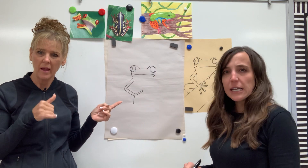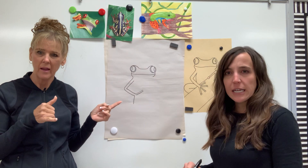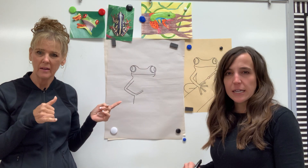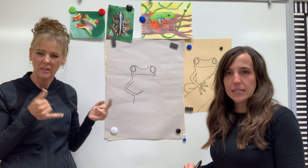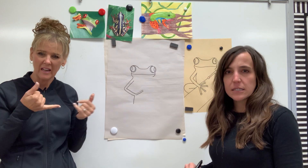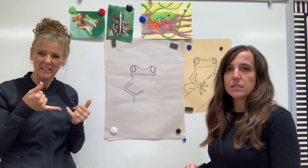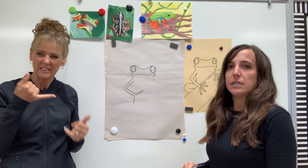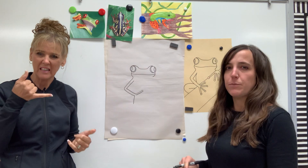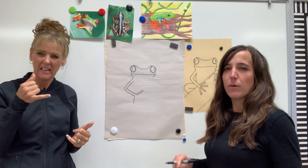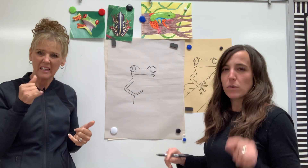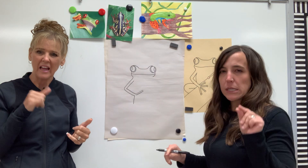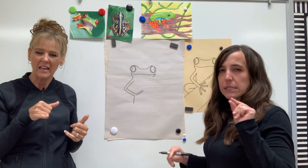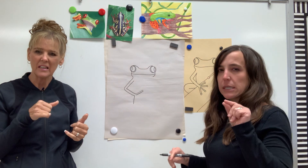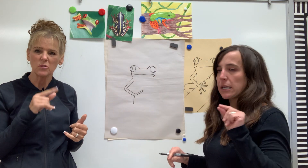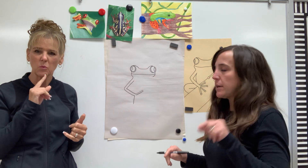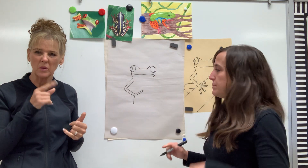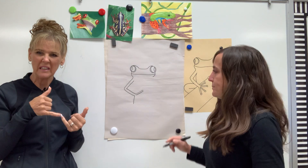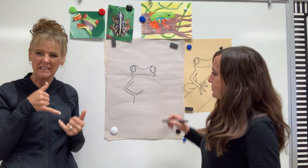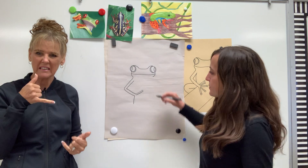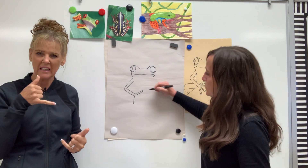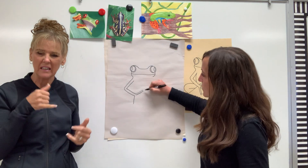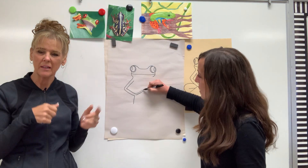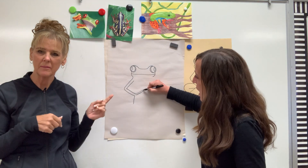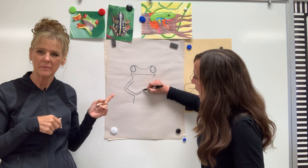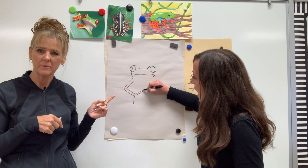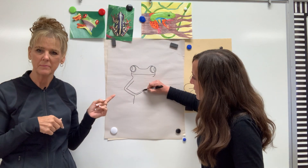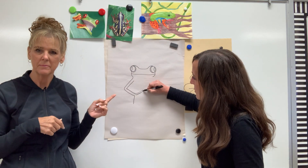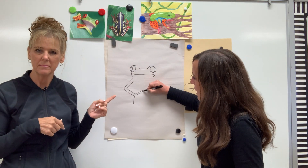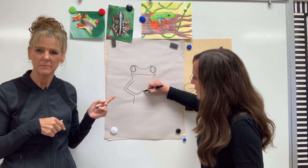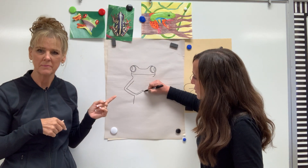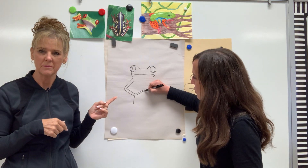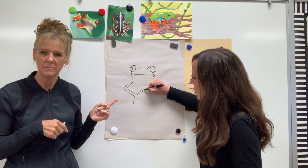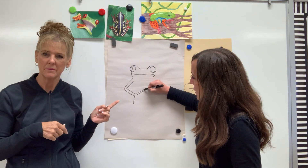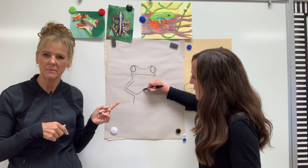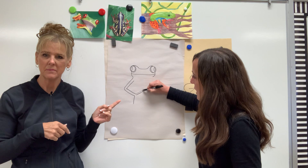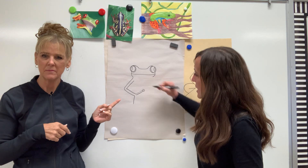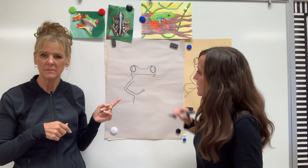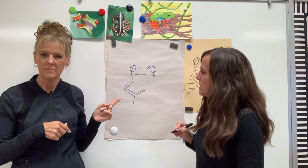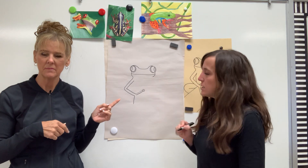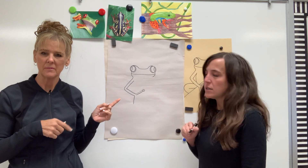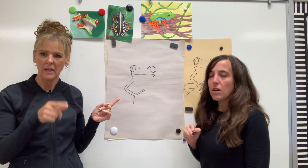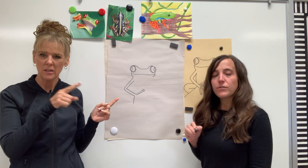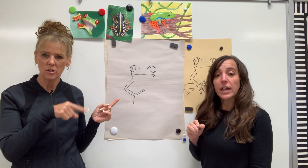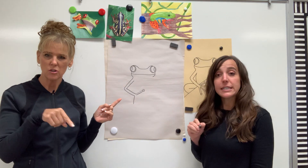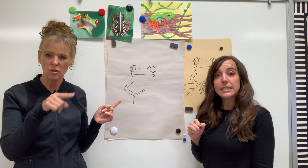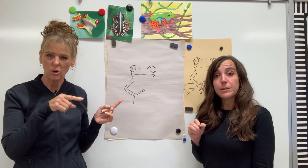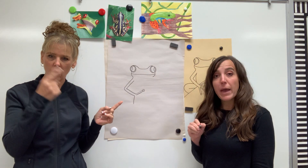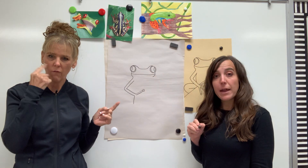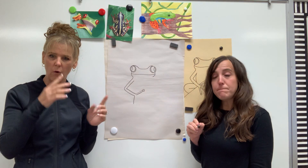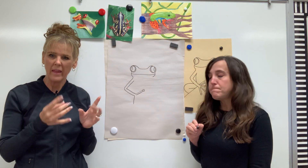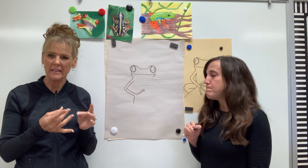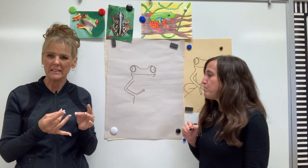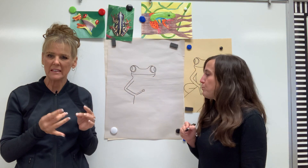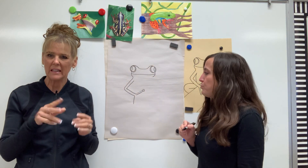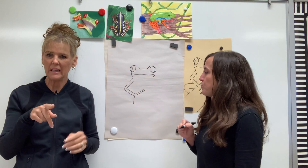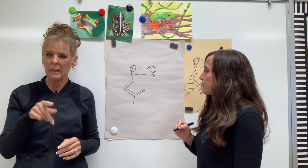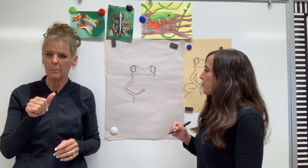how skinny it is. Keep it really skinny. And I'm gonna add a circle on the end for that sticky